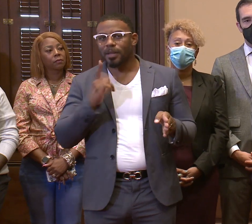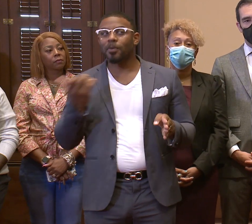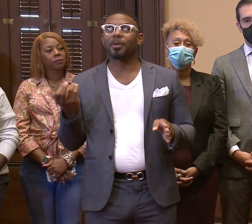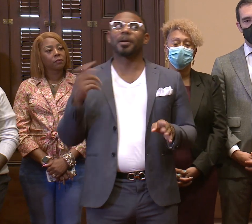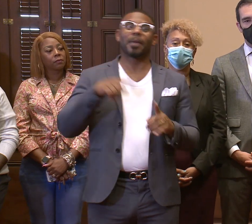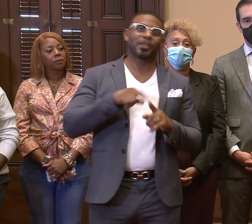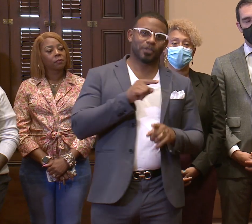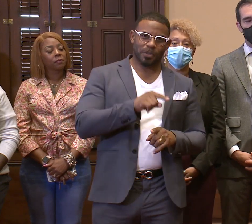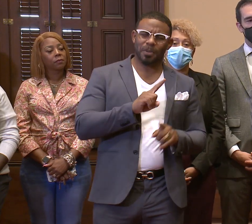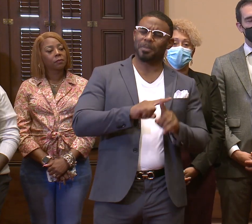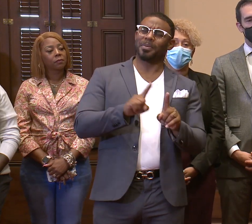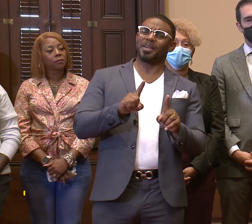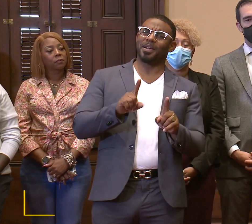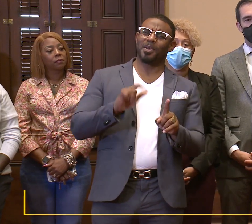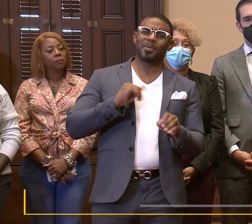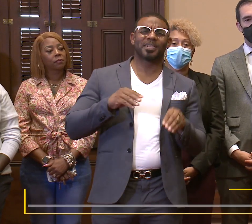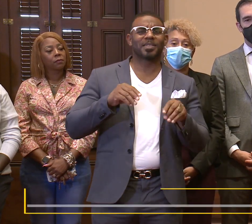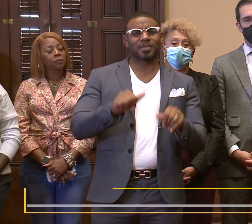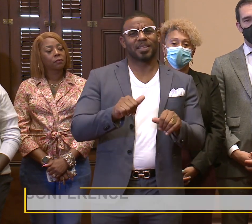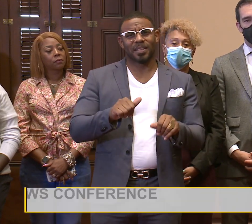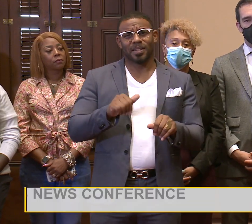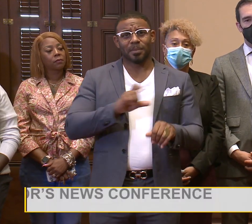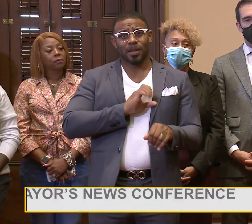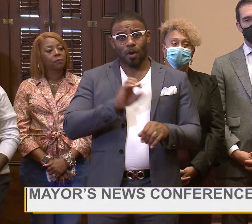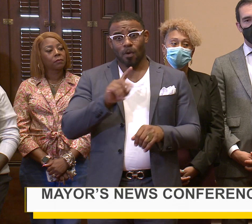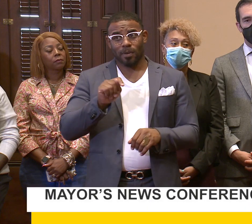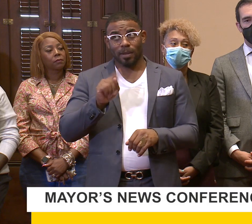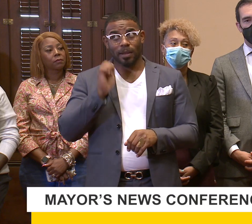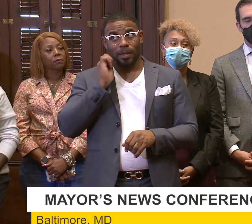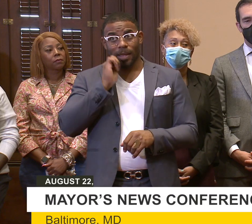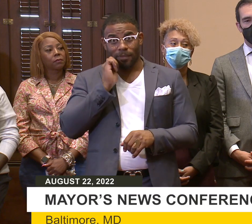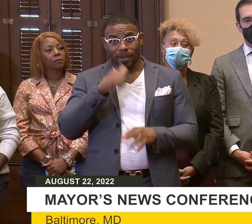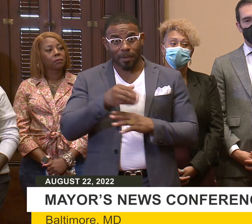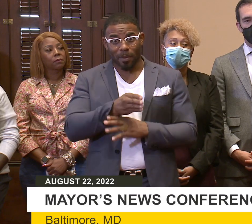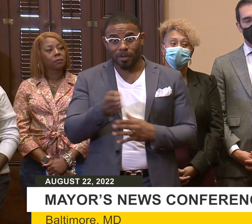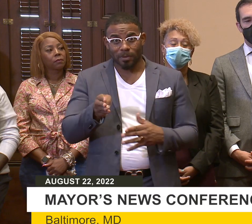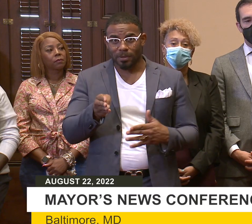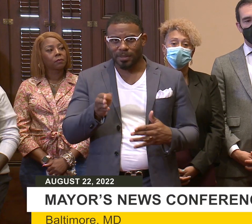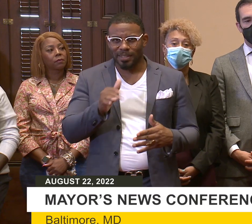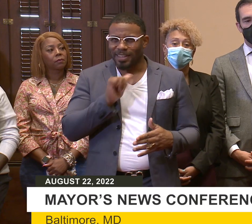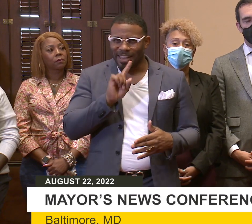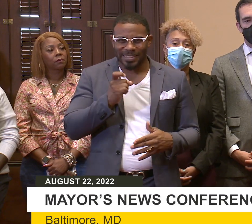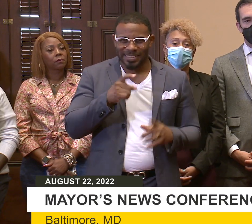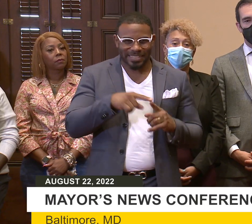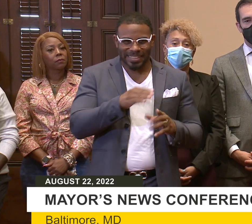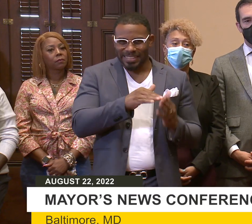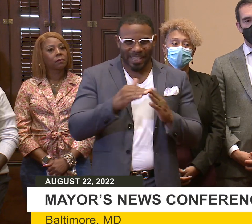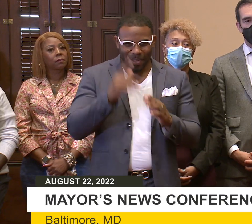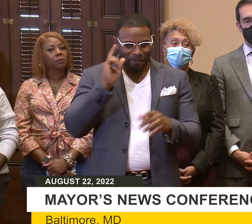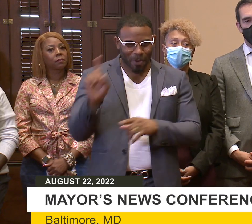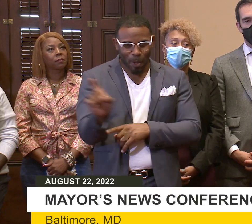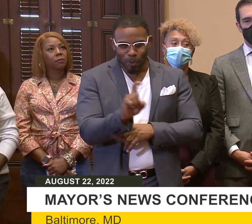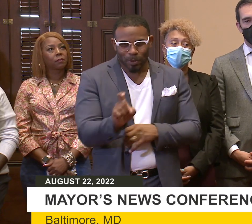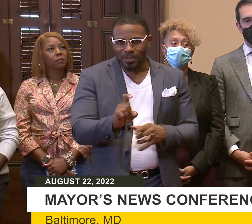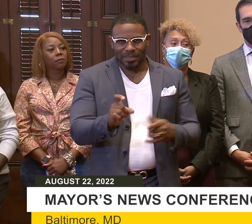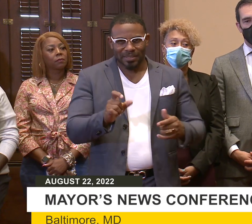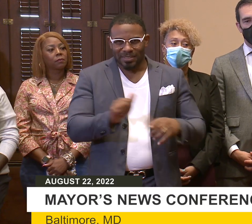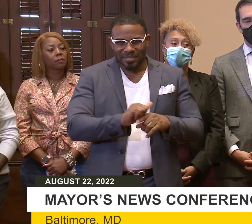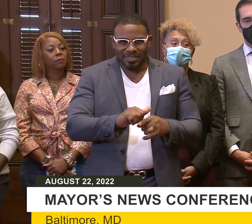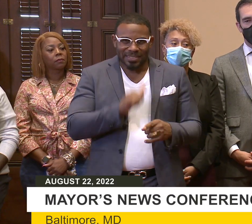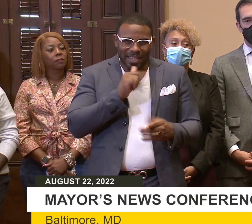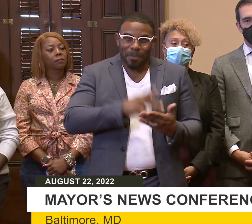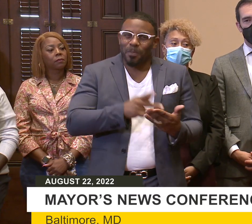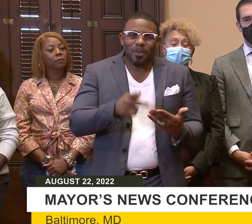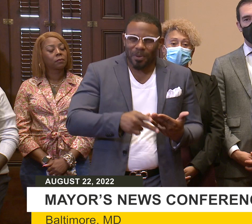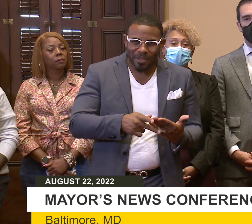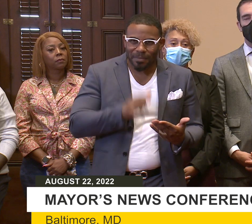come back to you. But we spend police overtime every day in Baltimore, not just downtown for squeegeeing, and squeegeeing is not a